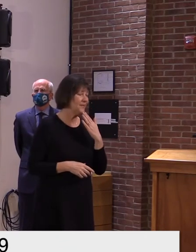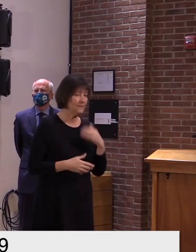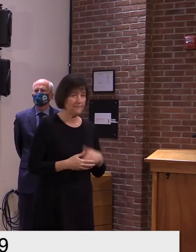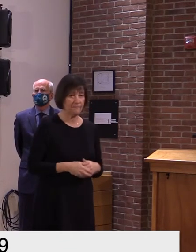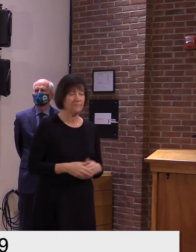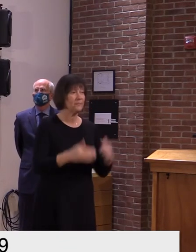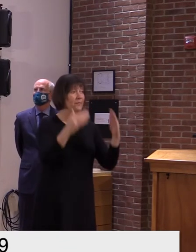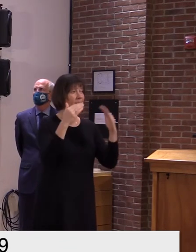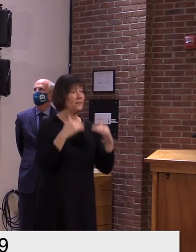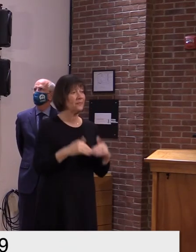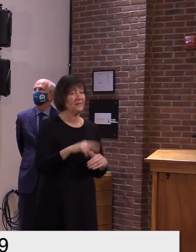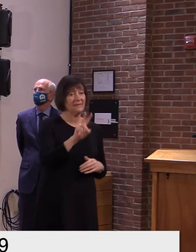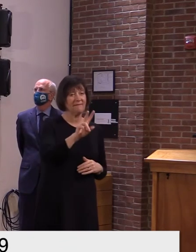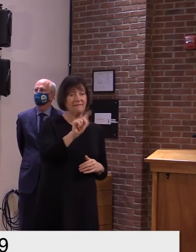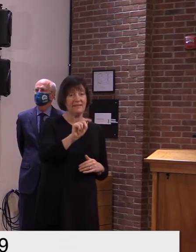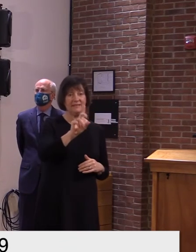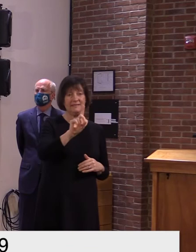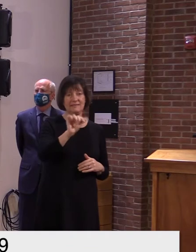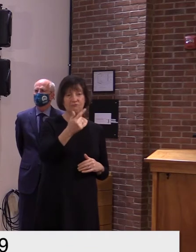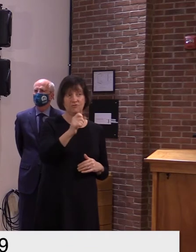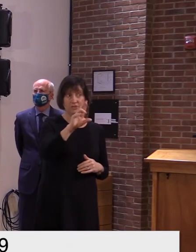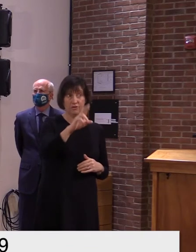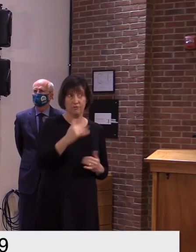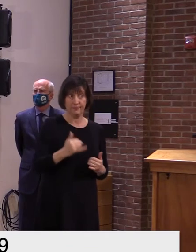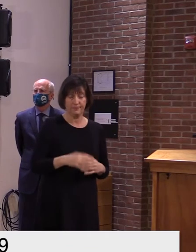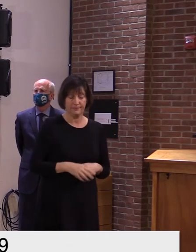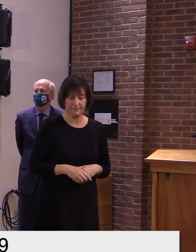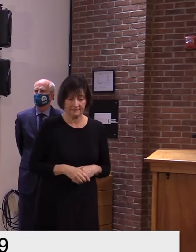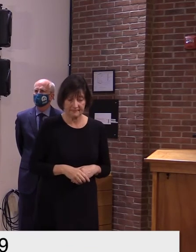All right, Aaron, BT Digger.